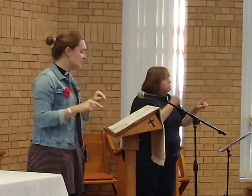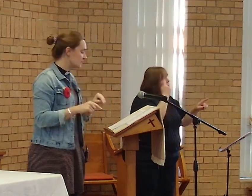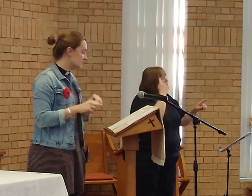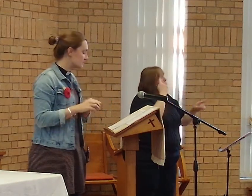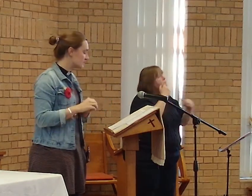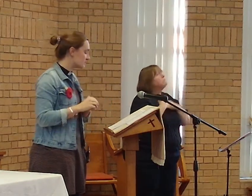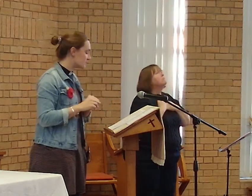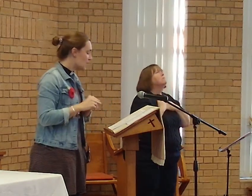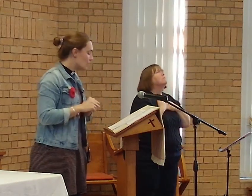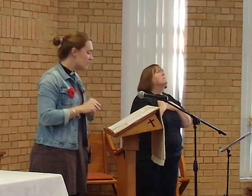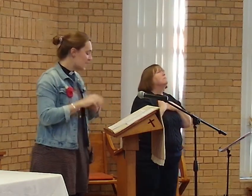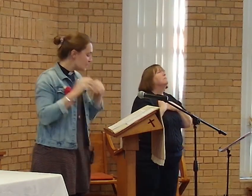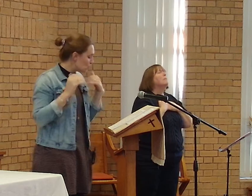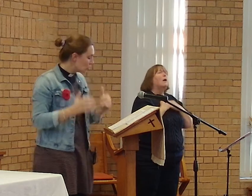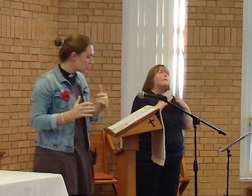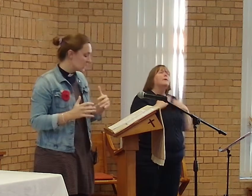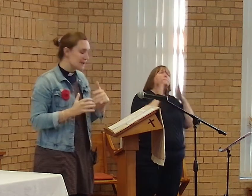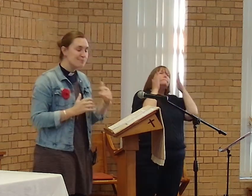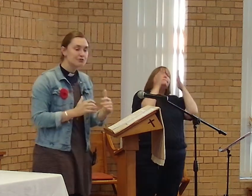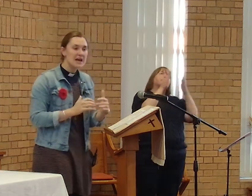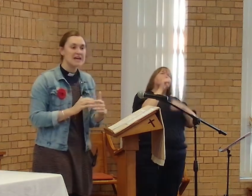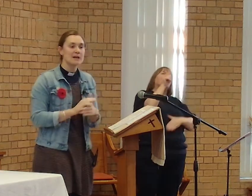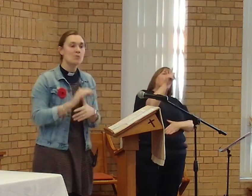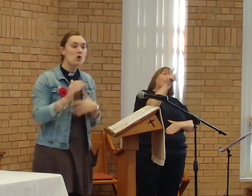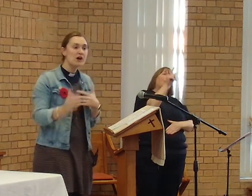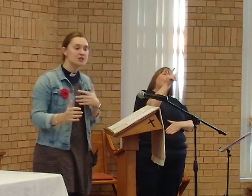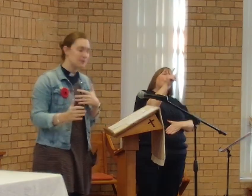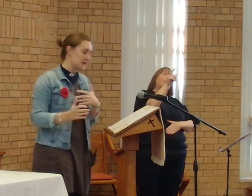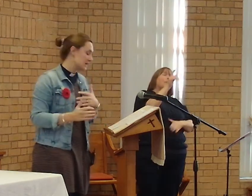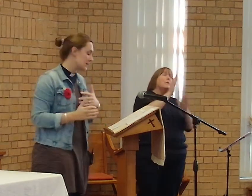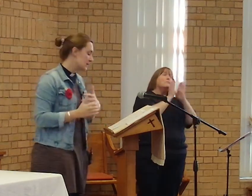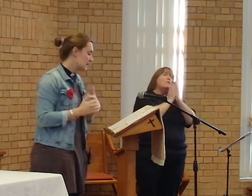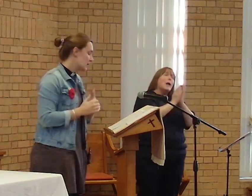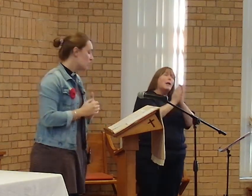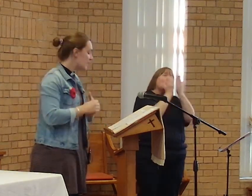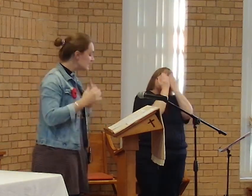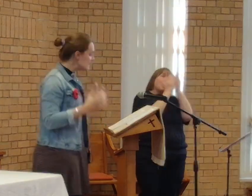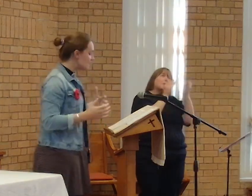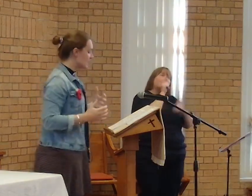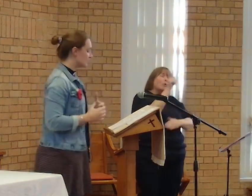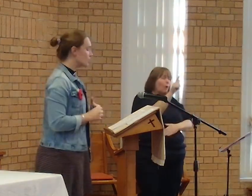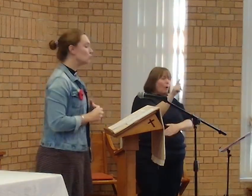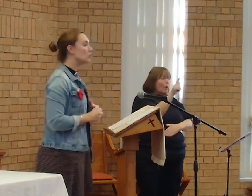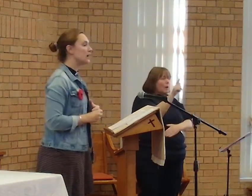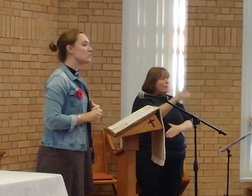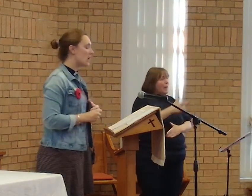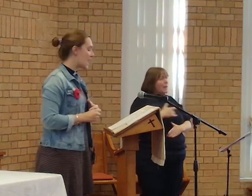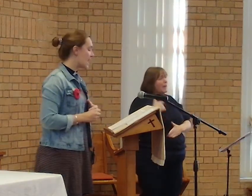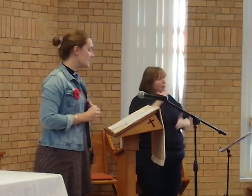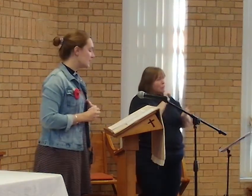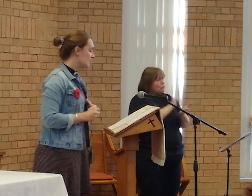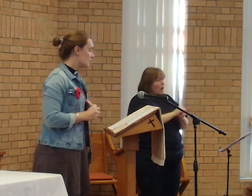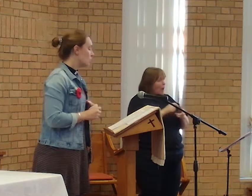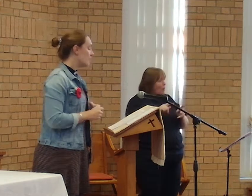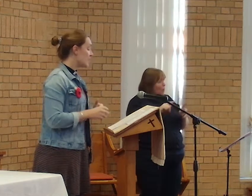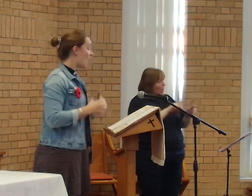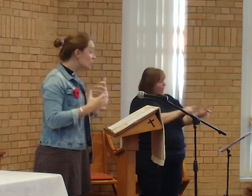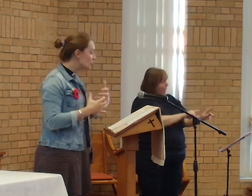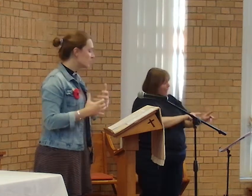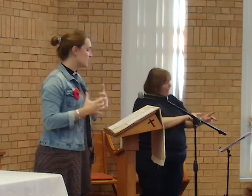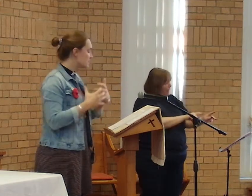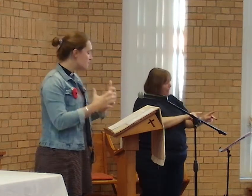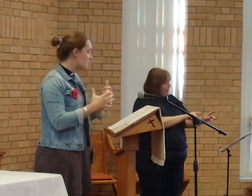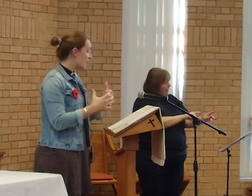on Jesus. Were they watching and praying and worshipping? Were they living the right way? Were